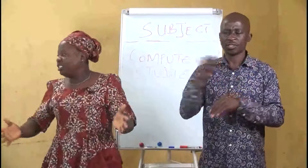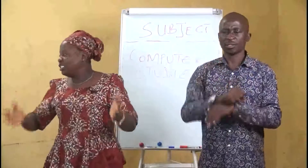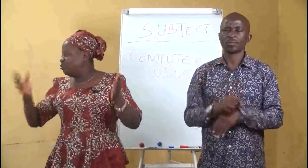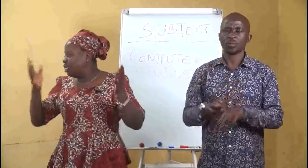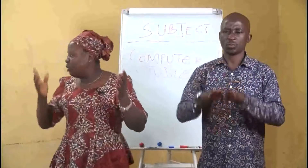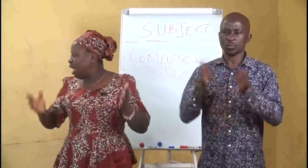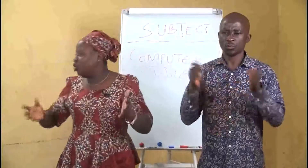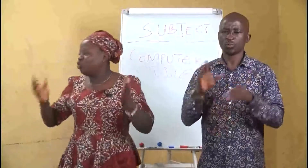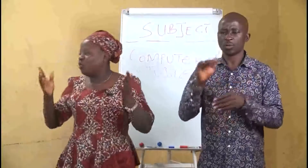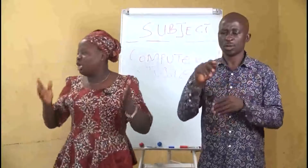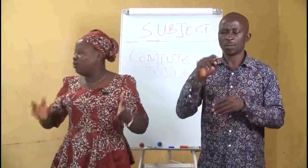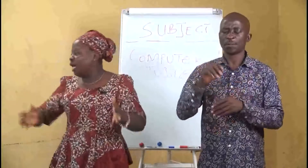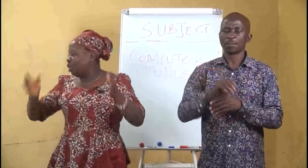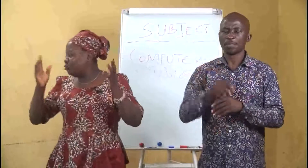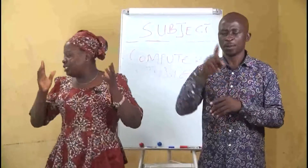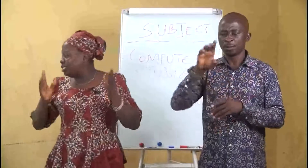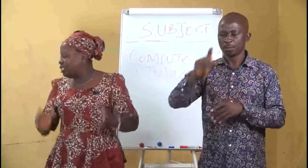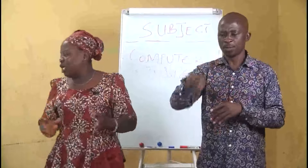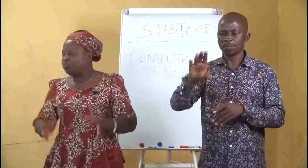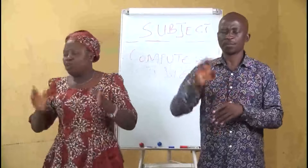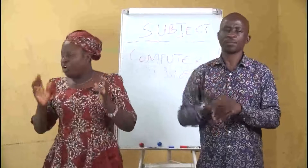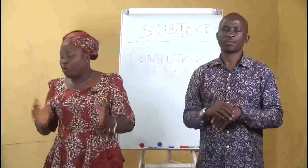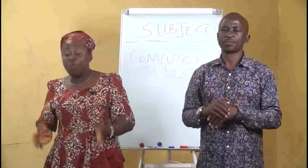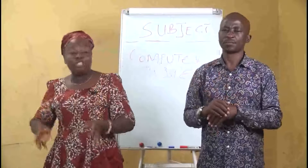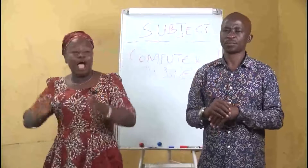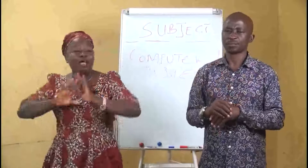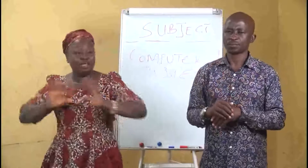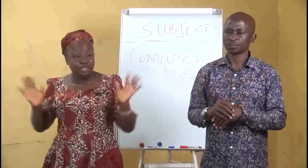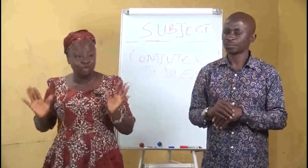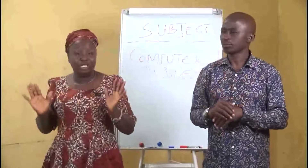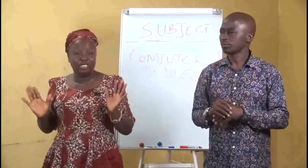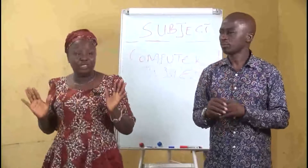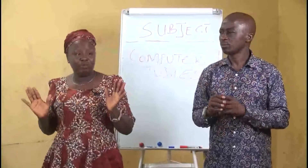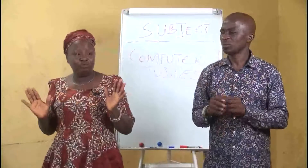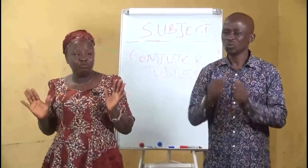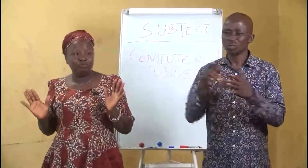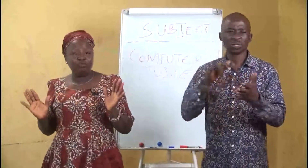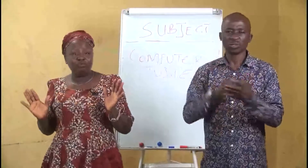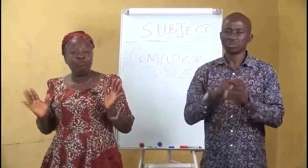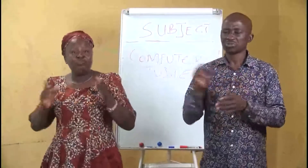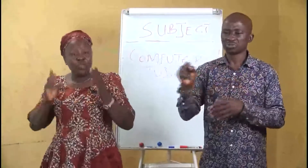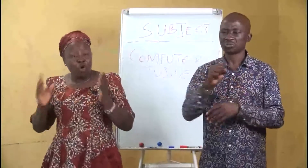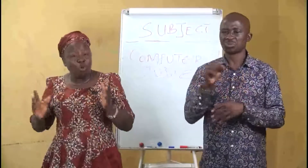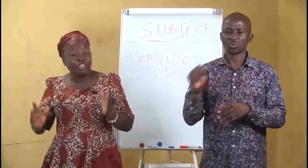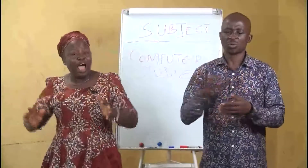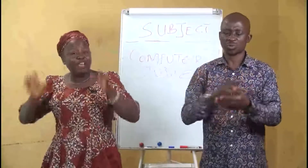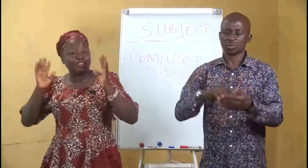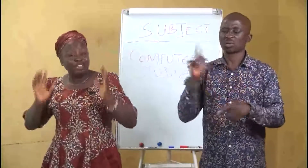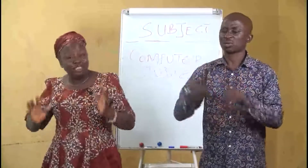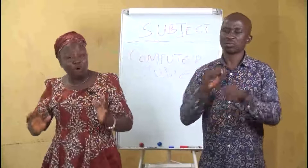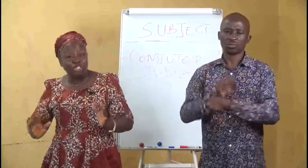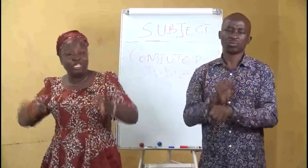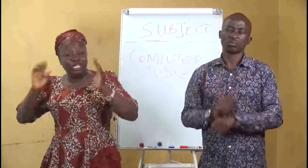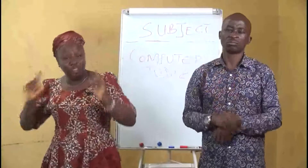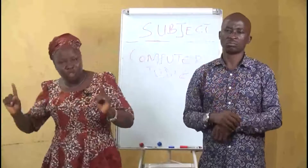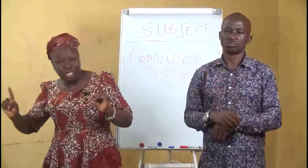So it is the first loaded on the computer. Without the operating system, a computer is useless. Your computer